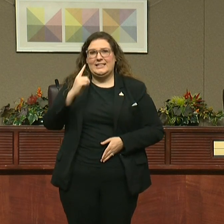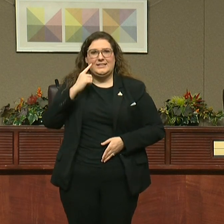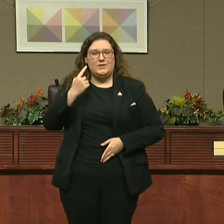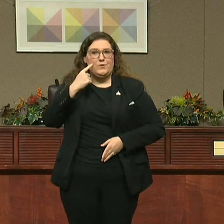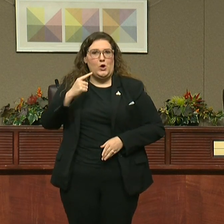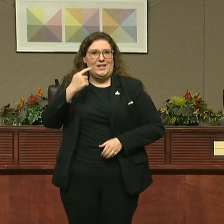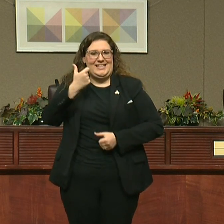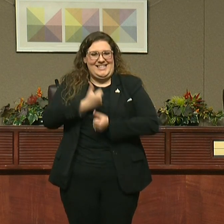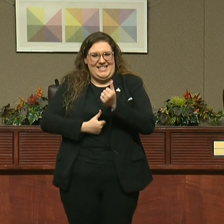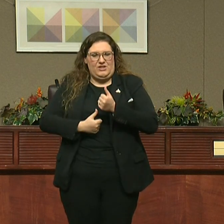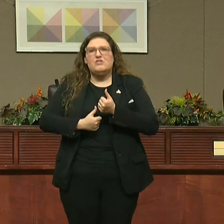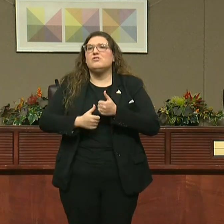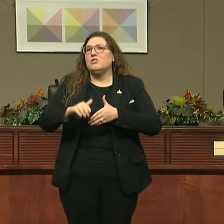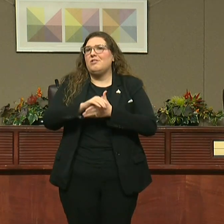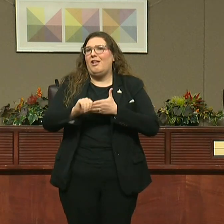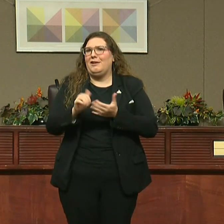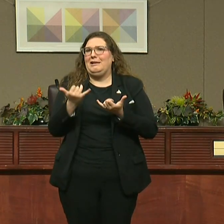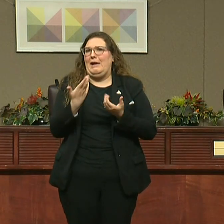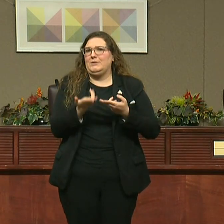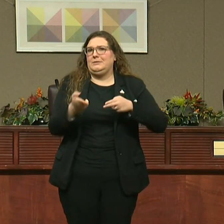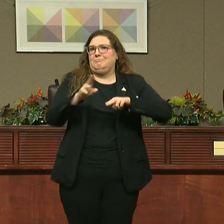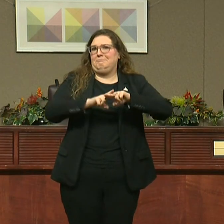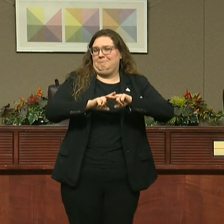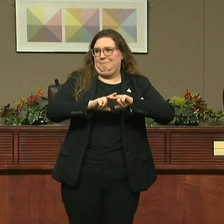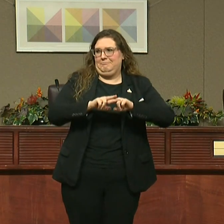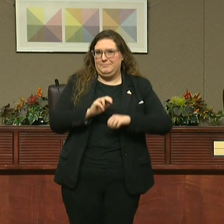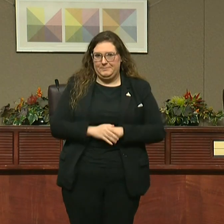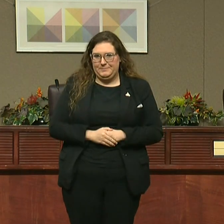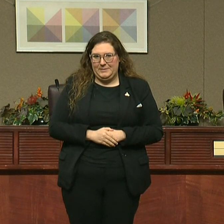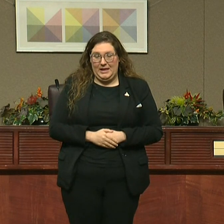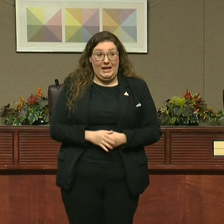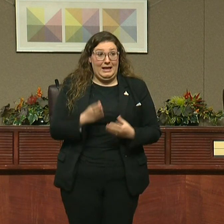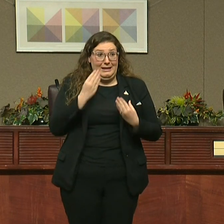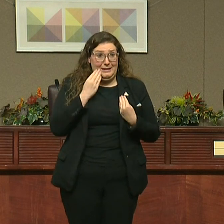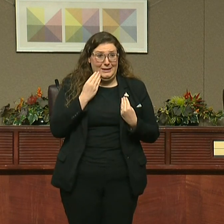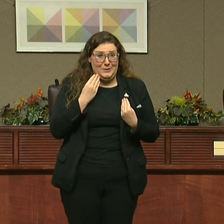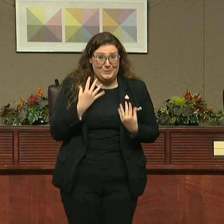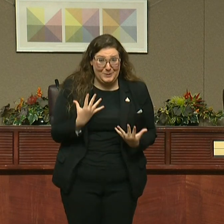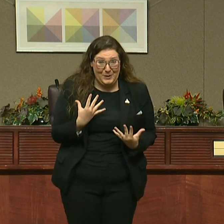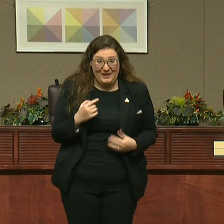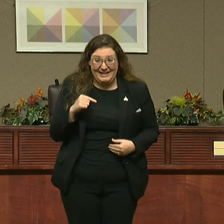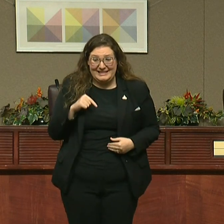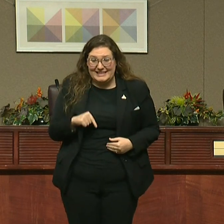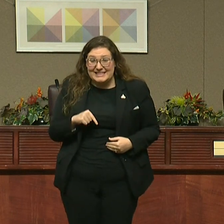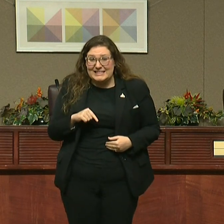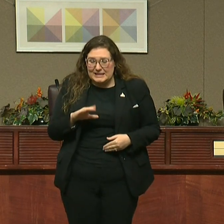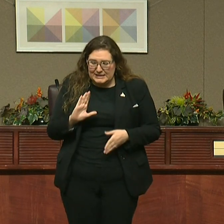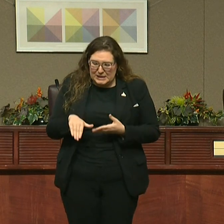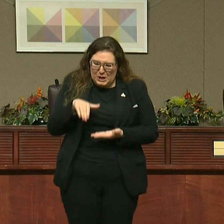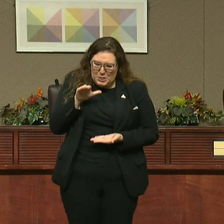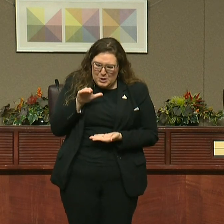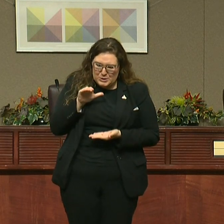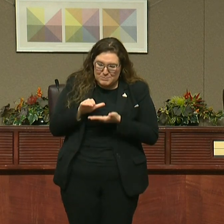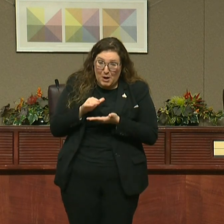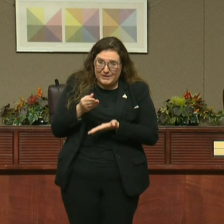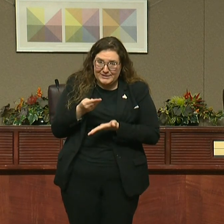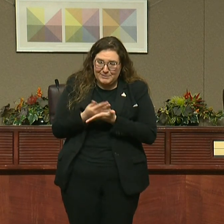By way of background, this is the smallest amount of TDT we have ever collected in 1